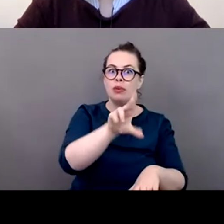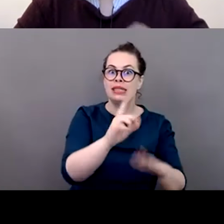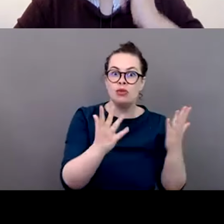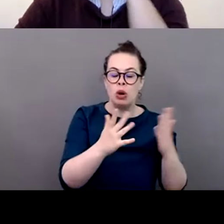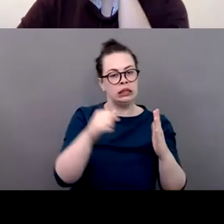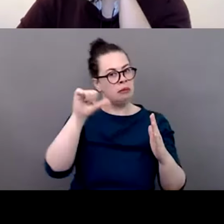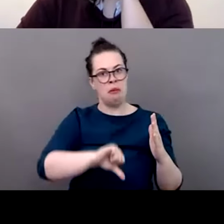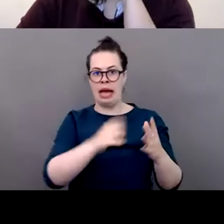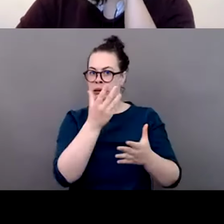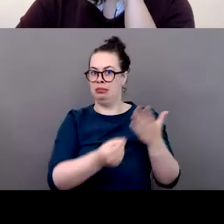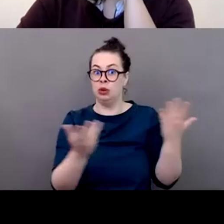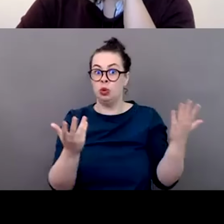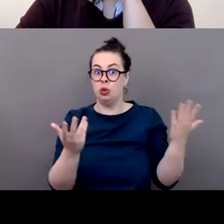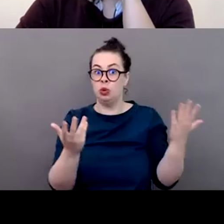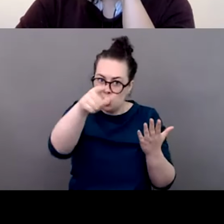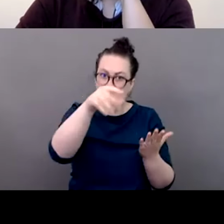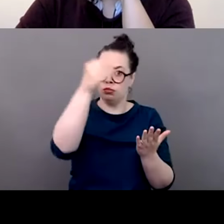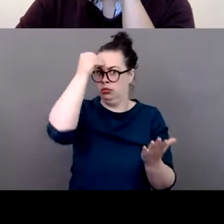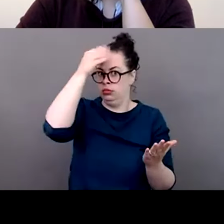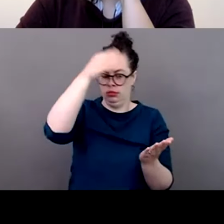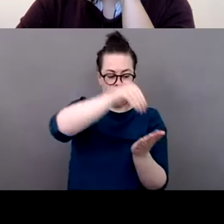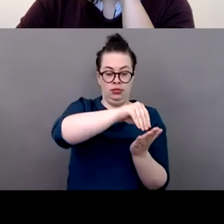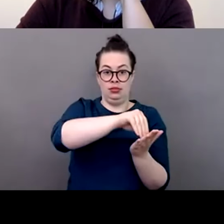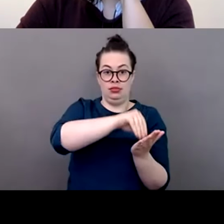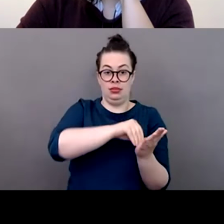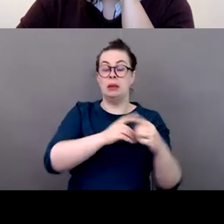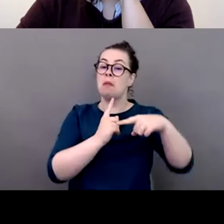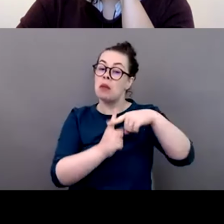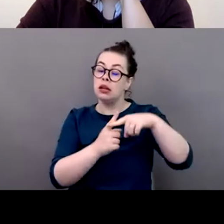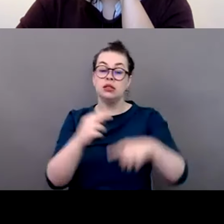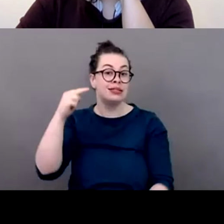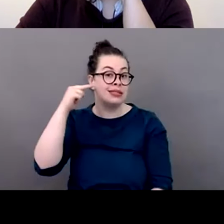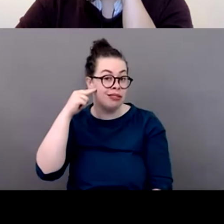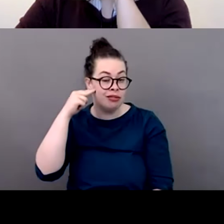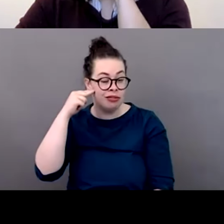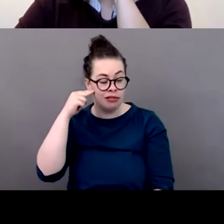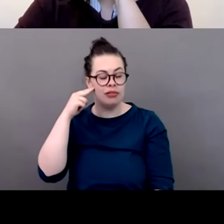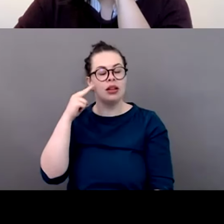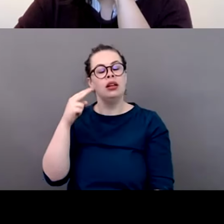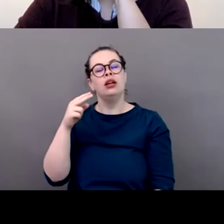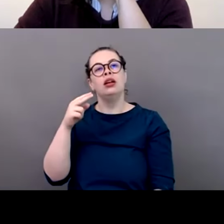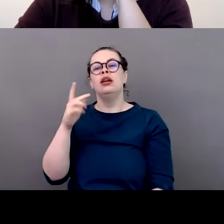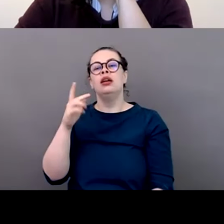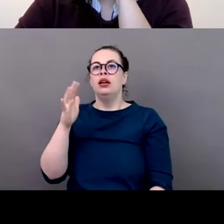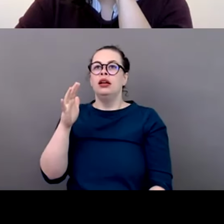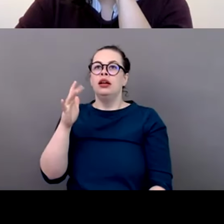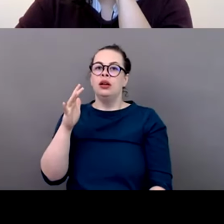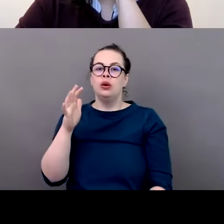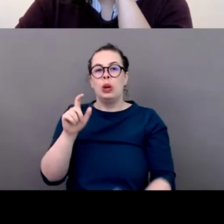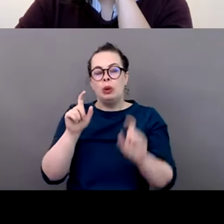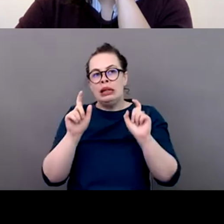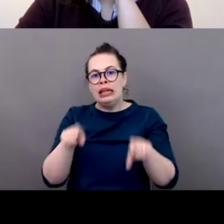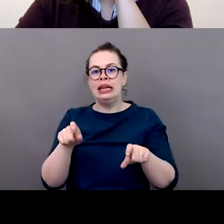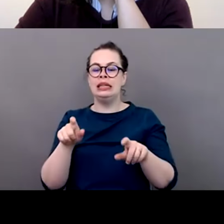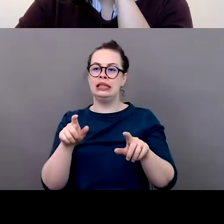also when it comes to association of the deaf, we would need also there were